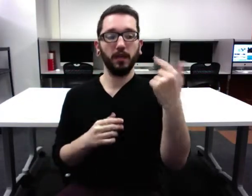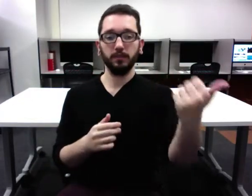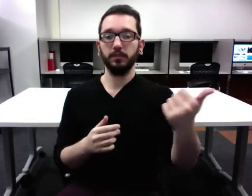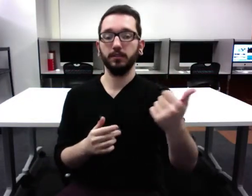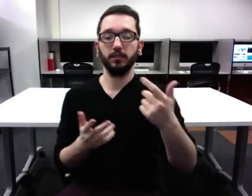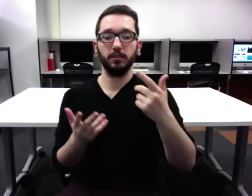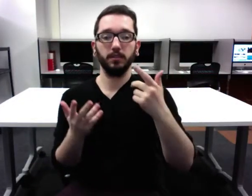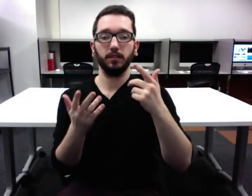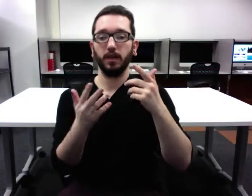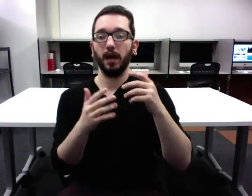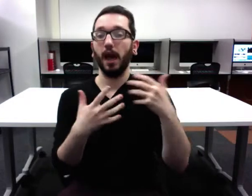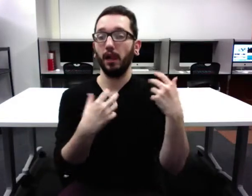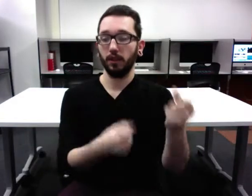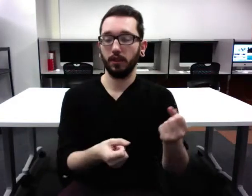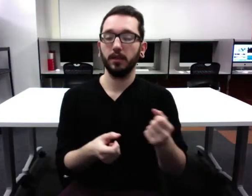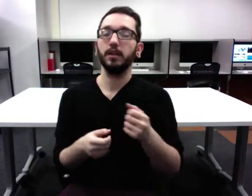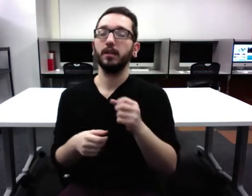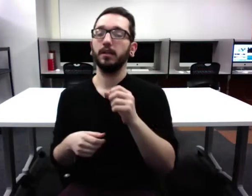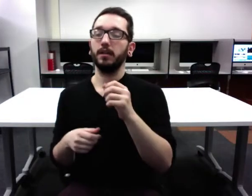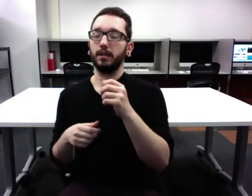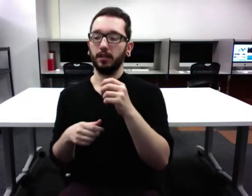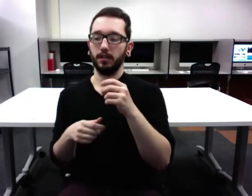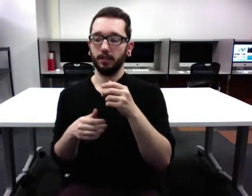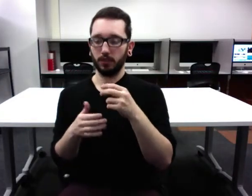many people will debate whether or not it should be, but it's